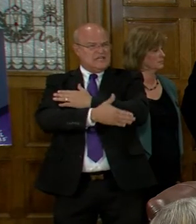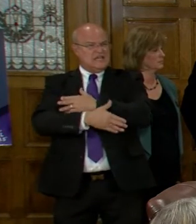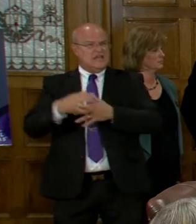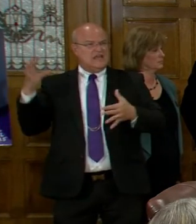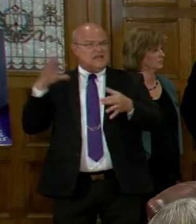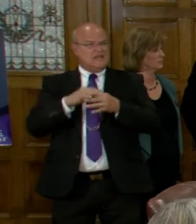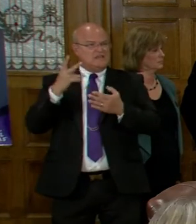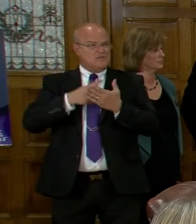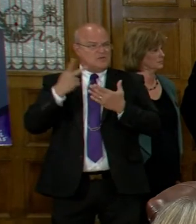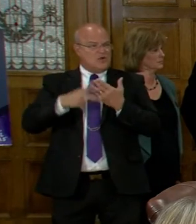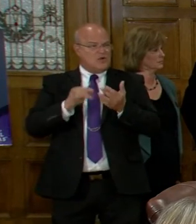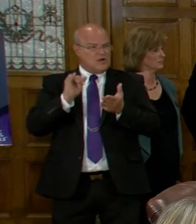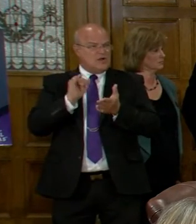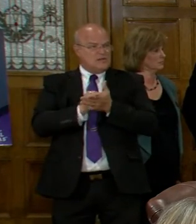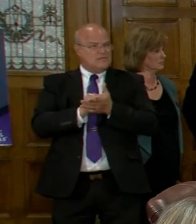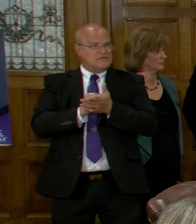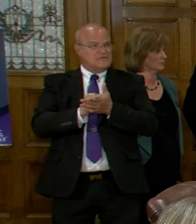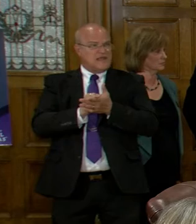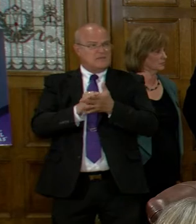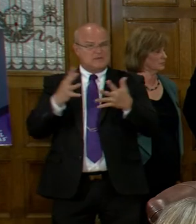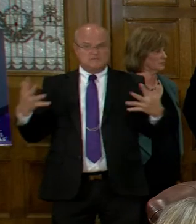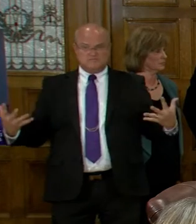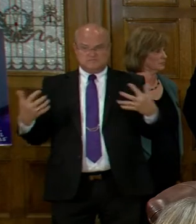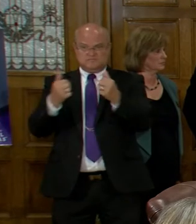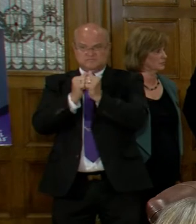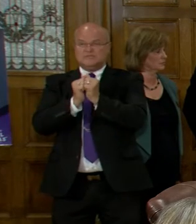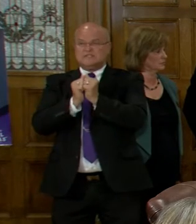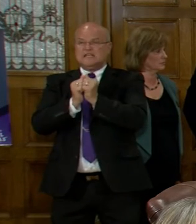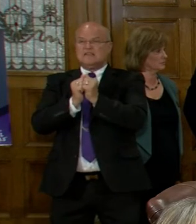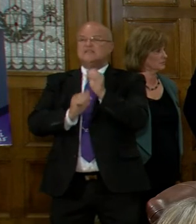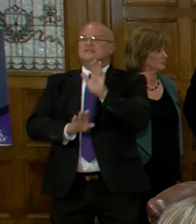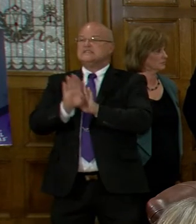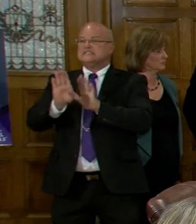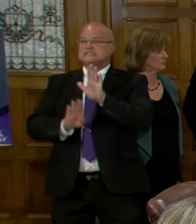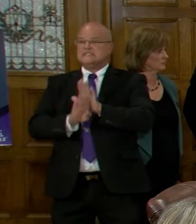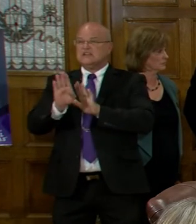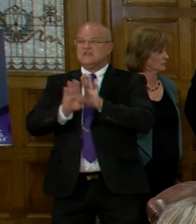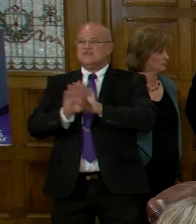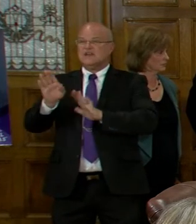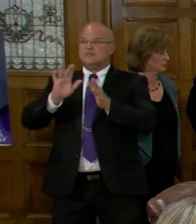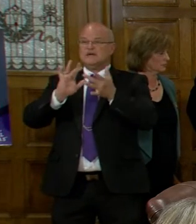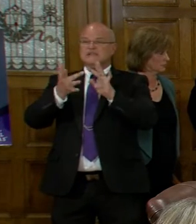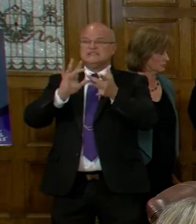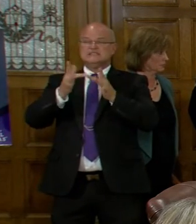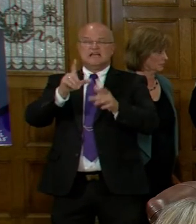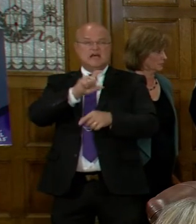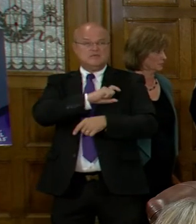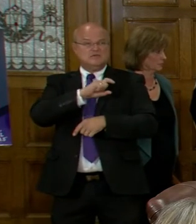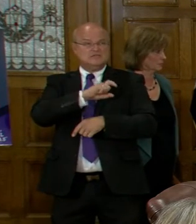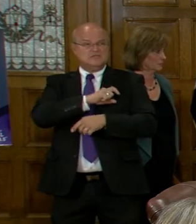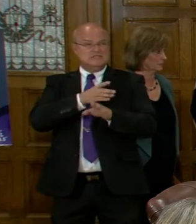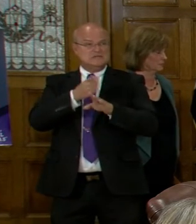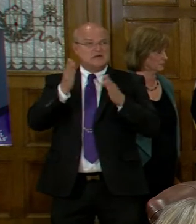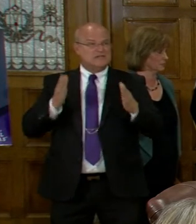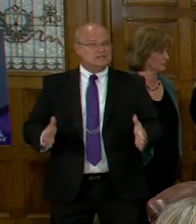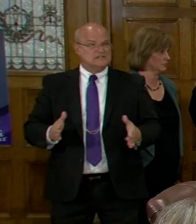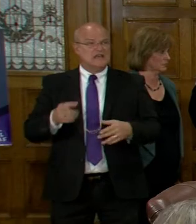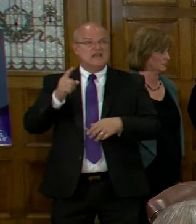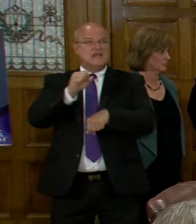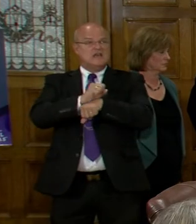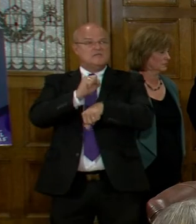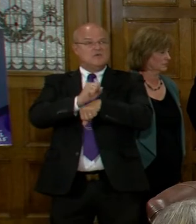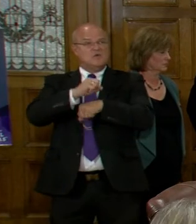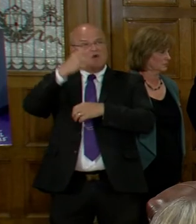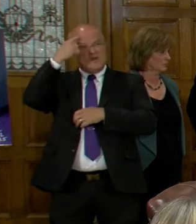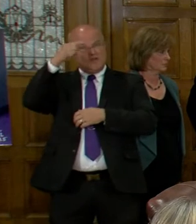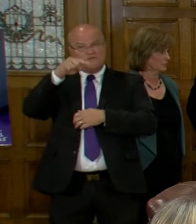programs have been put together to develop cybersecurity specialists, they would be working